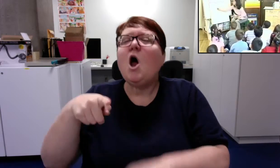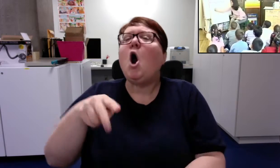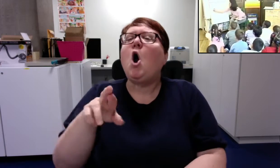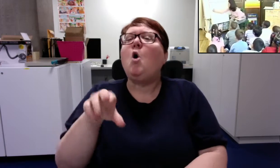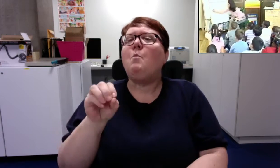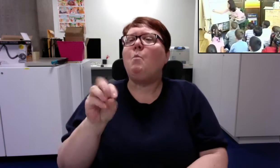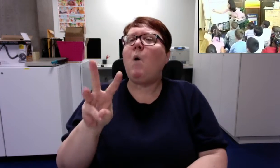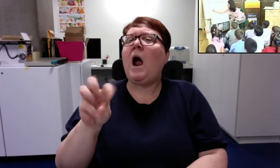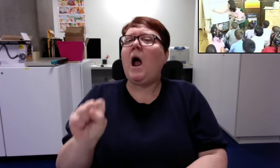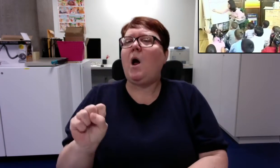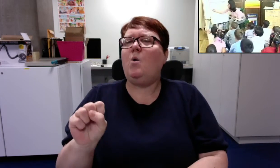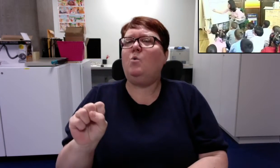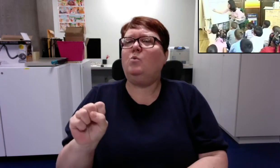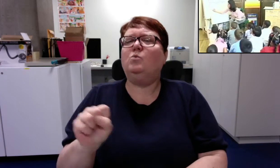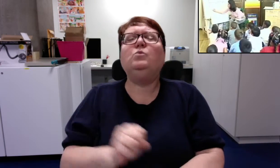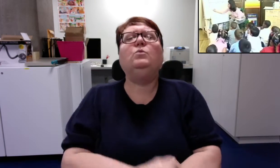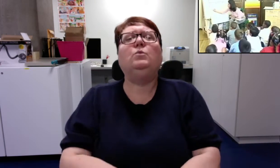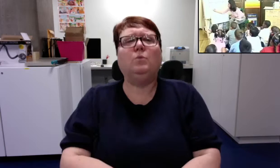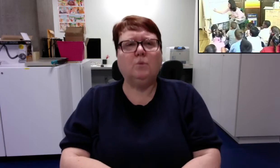Prows.